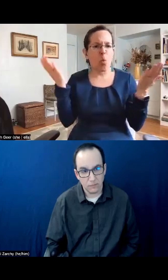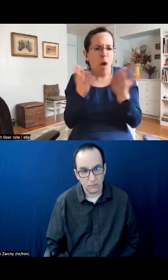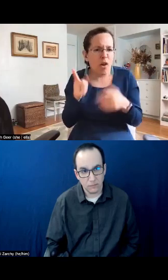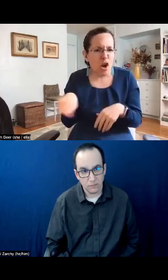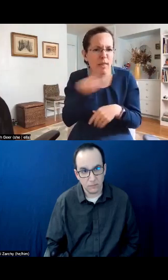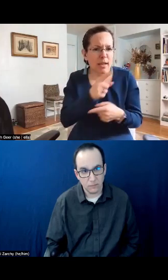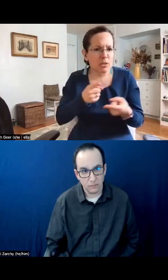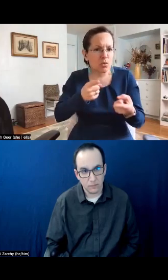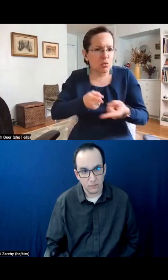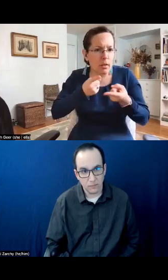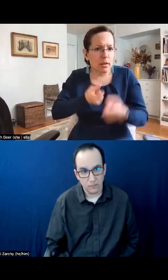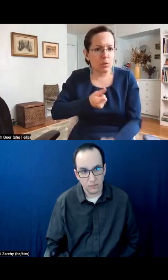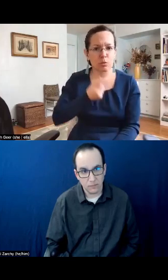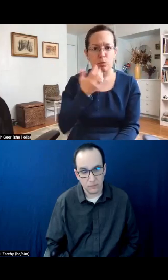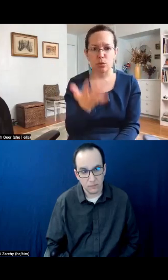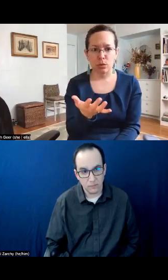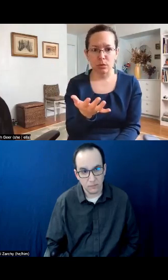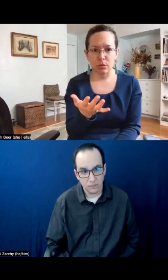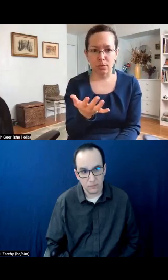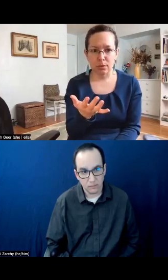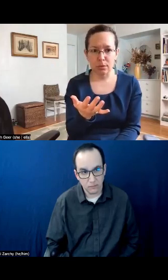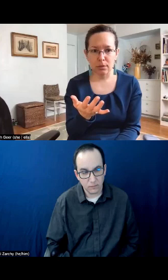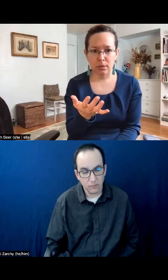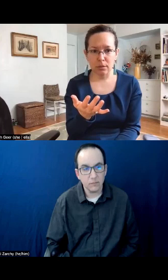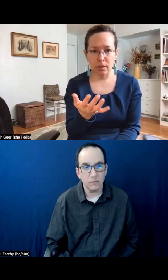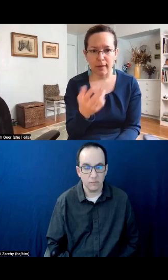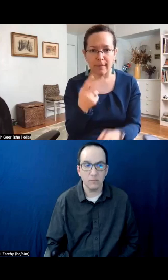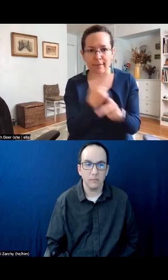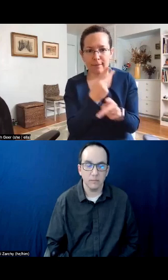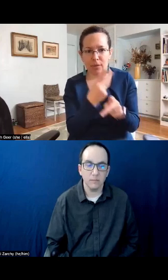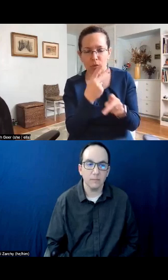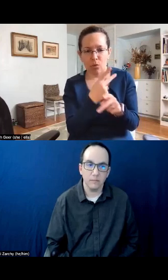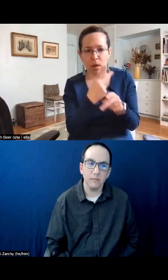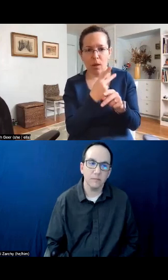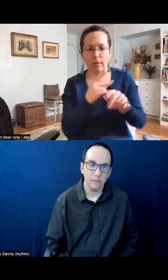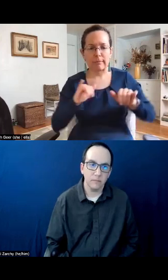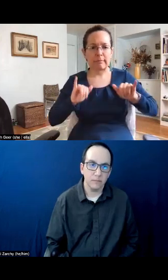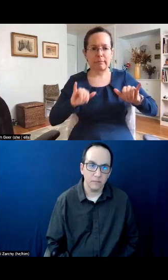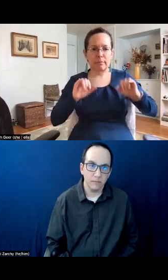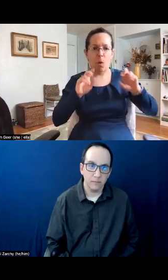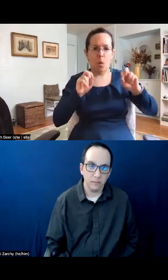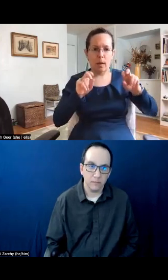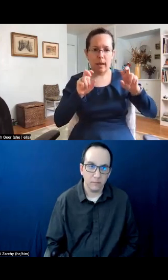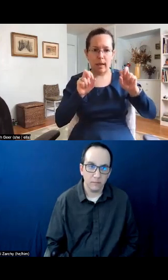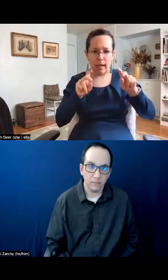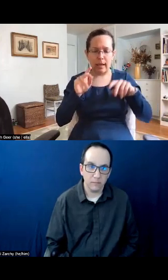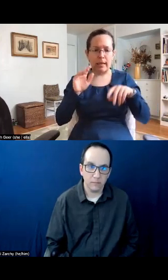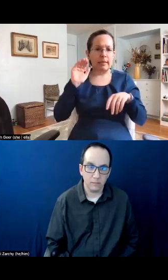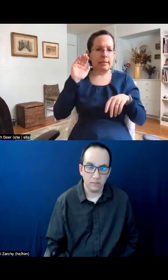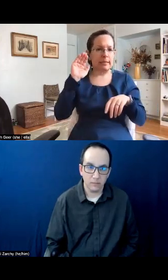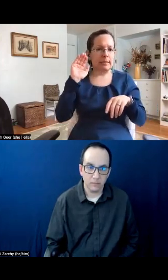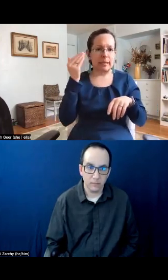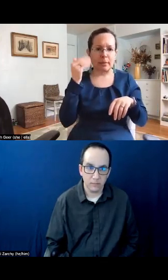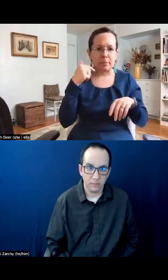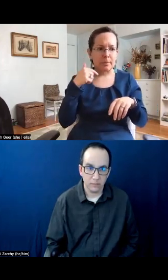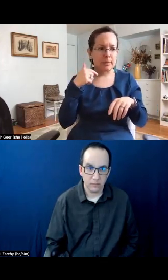individual goals, you may need to consider what parts of the language they are struggling to produce